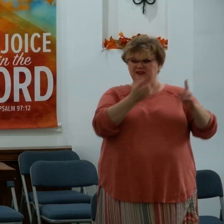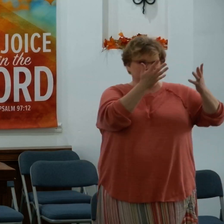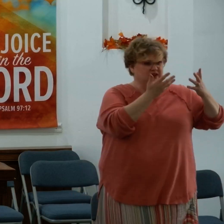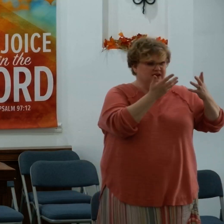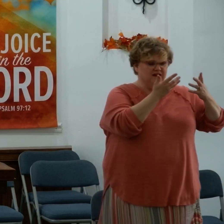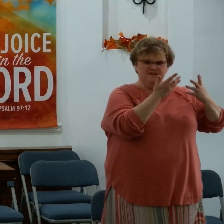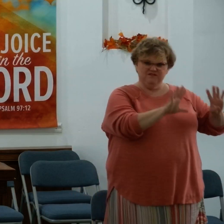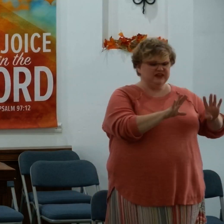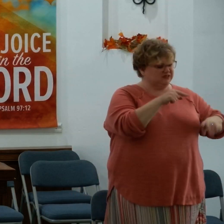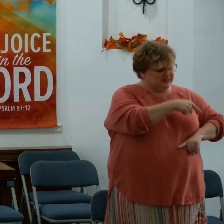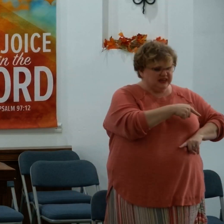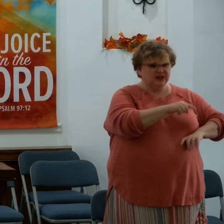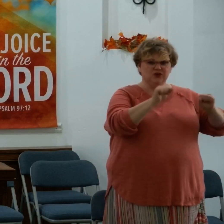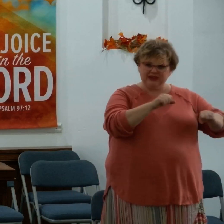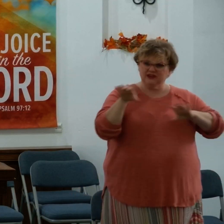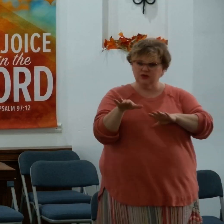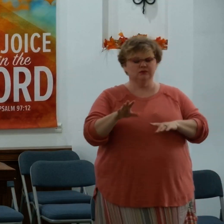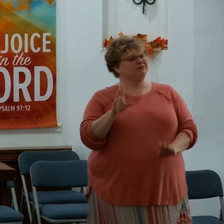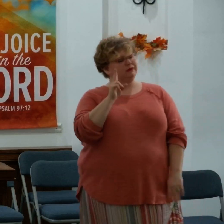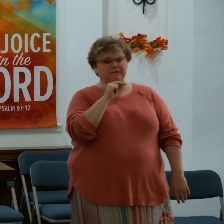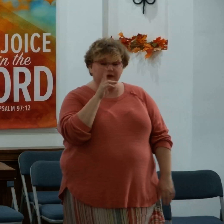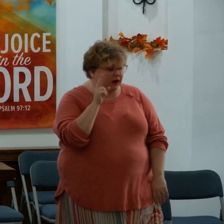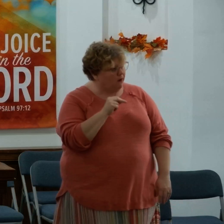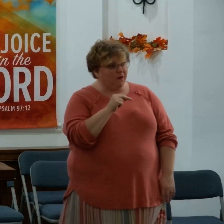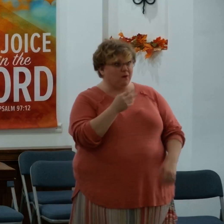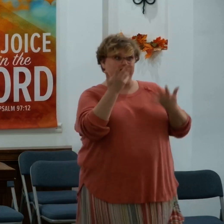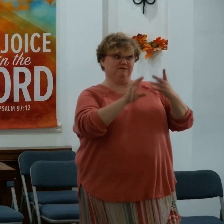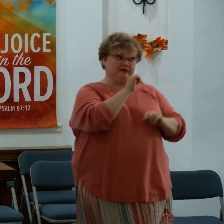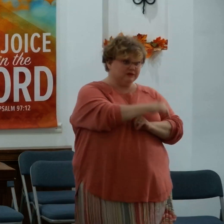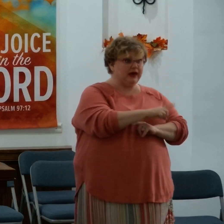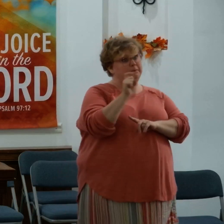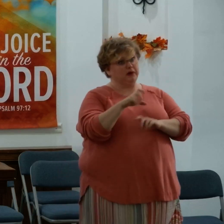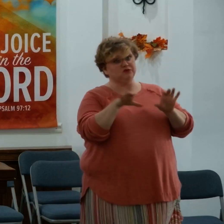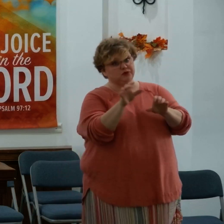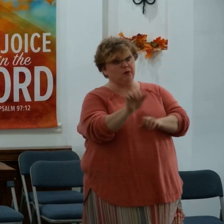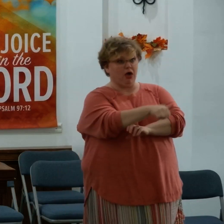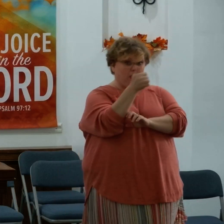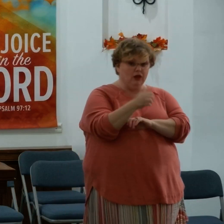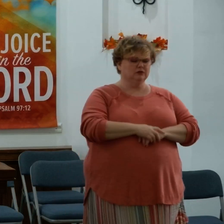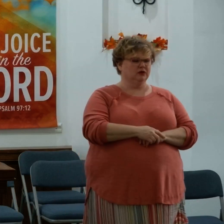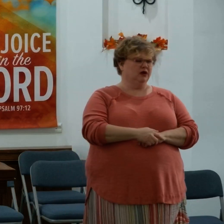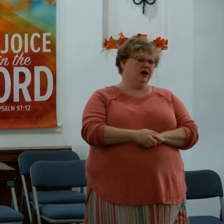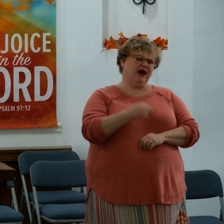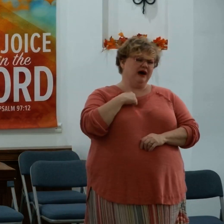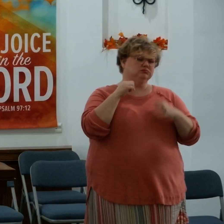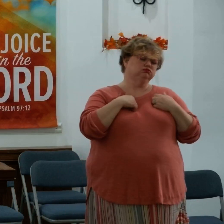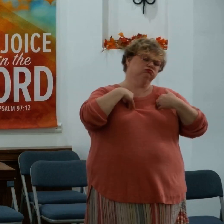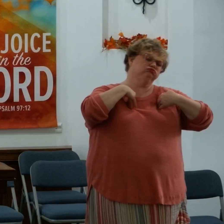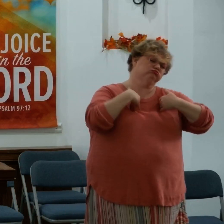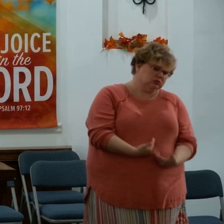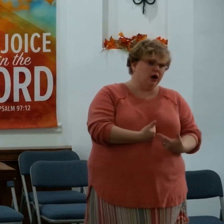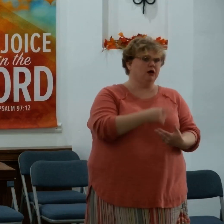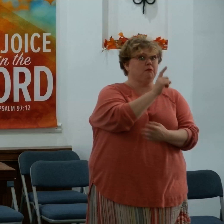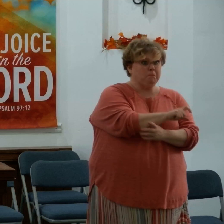row, you can get... No, when I finished that row, then it was time to got to do something else. This got-to life, I really got tired of that got-to